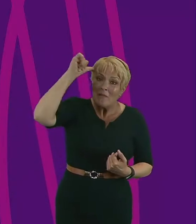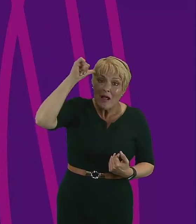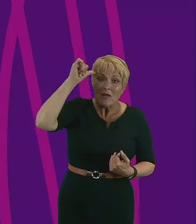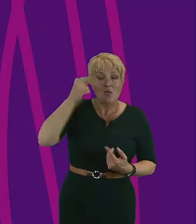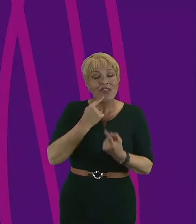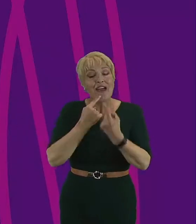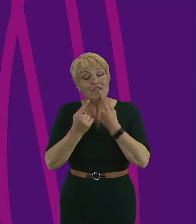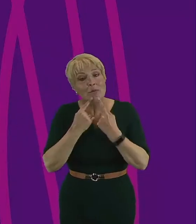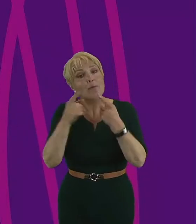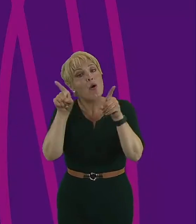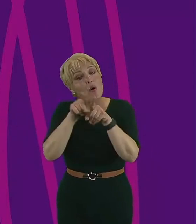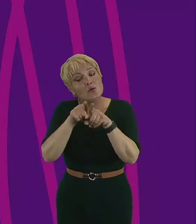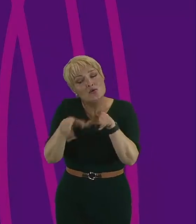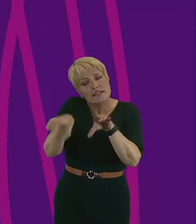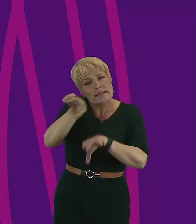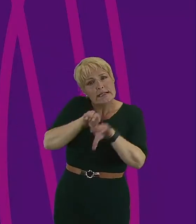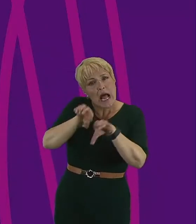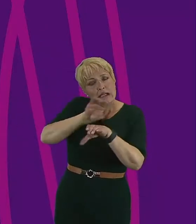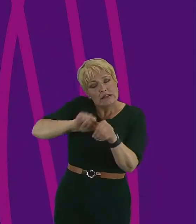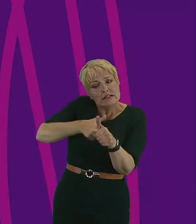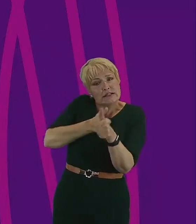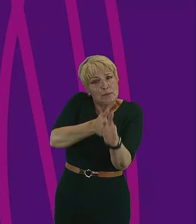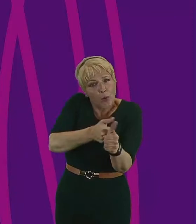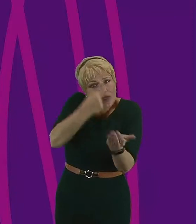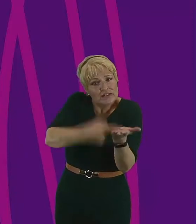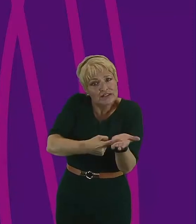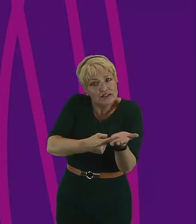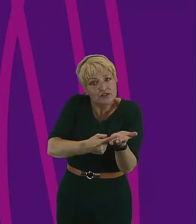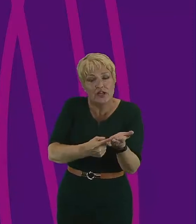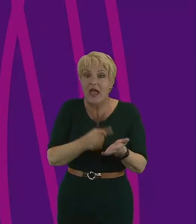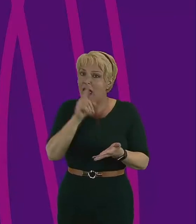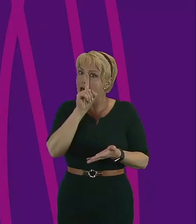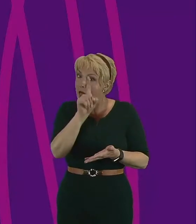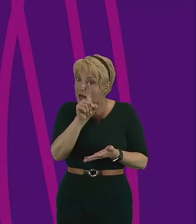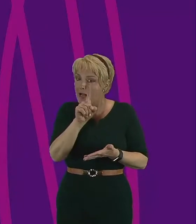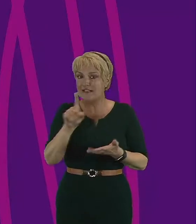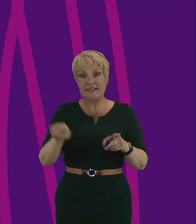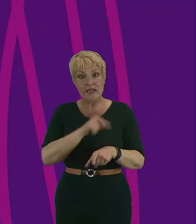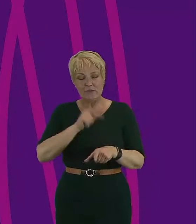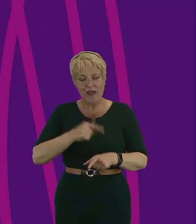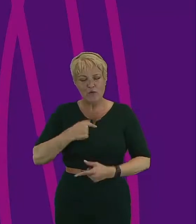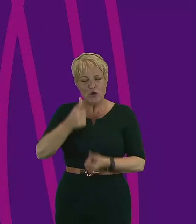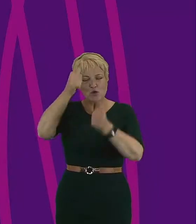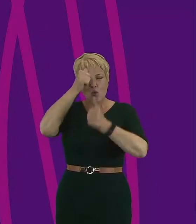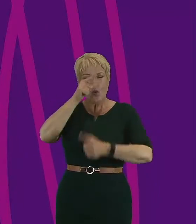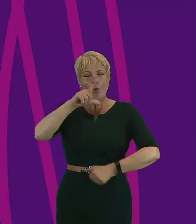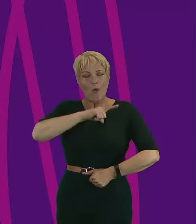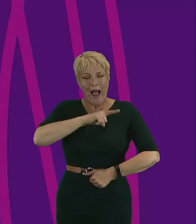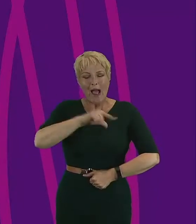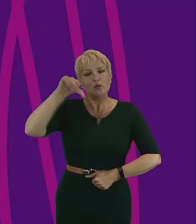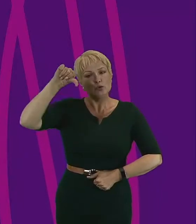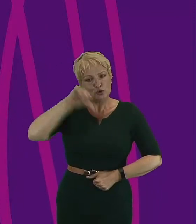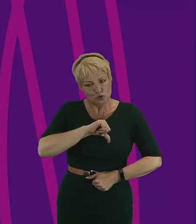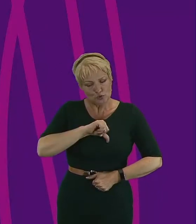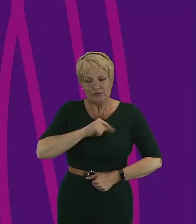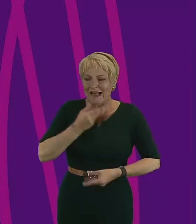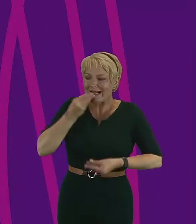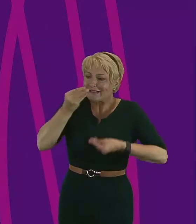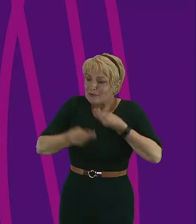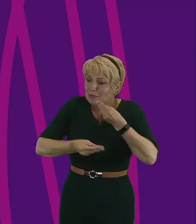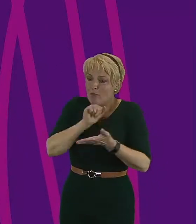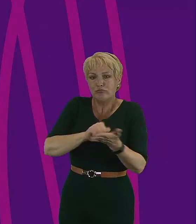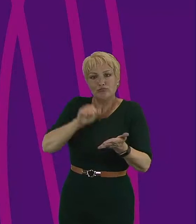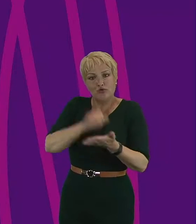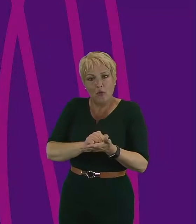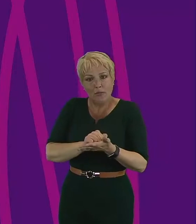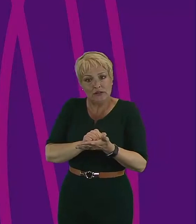do, and then make sure we explain that carefully to people so that they understand what the situation is. Nobody is being asked to